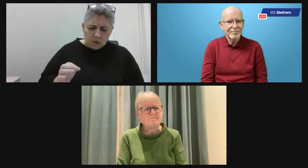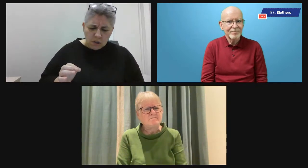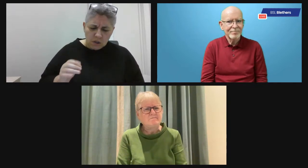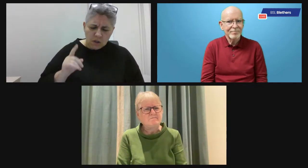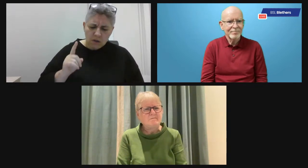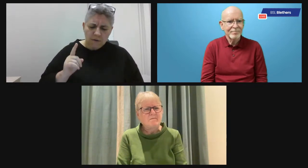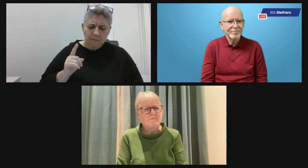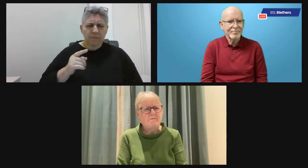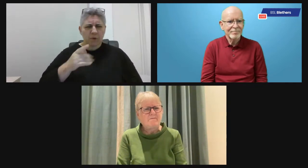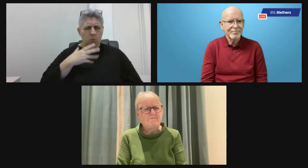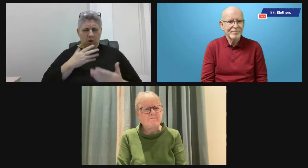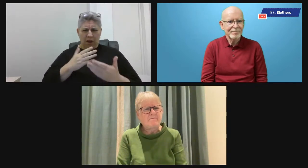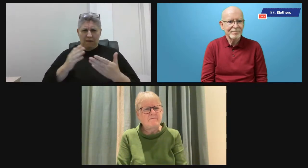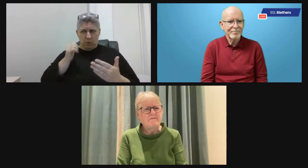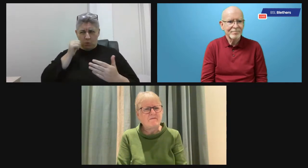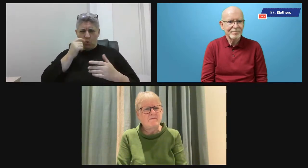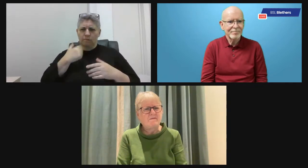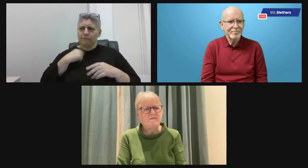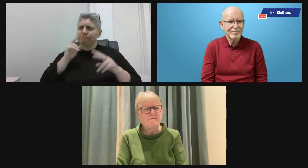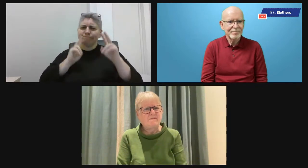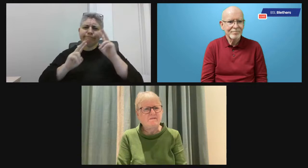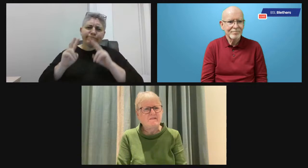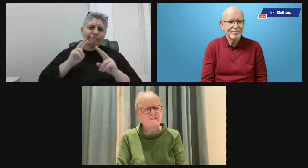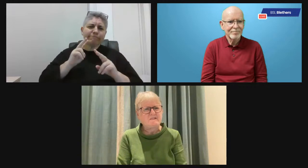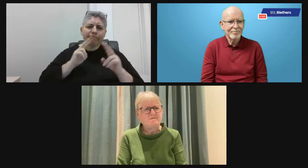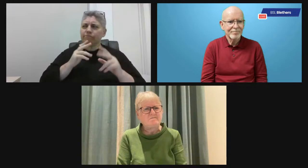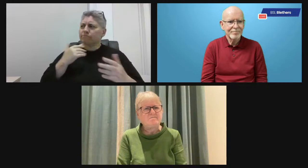in, and this question